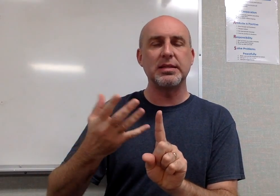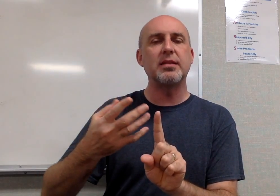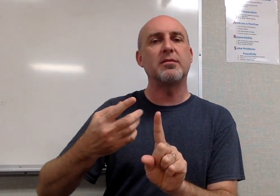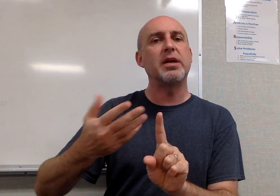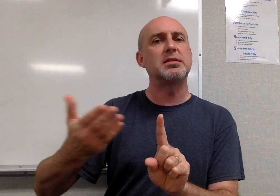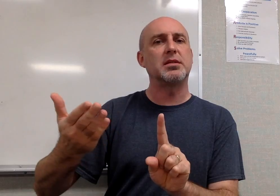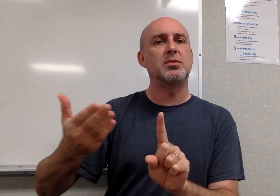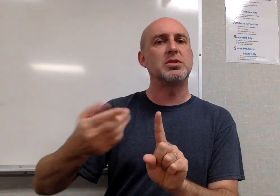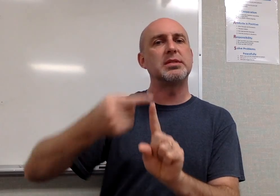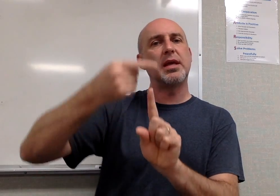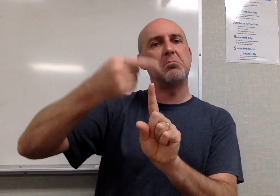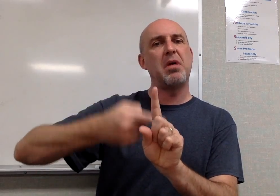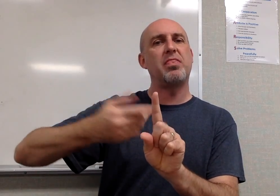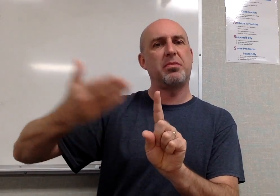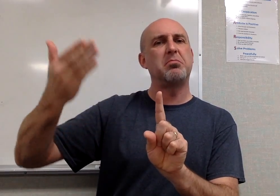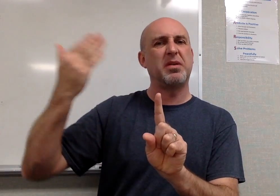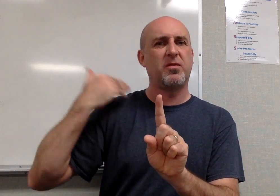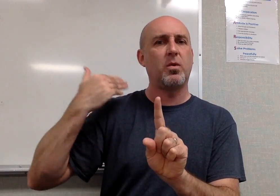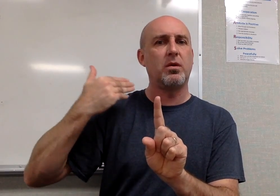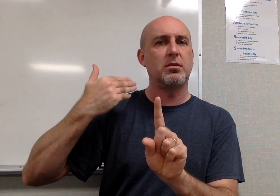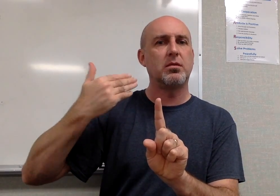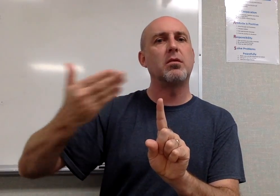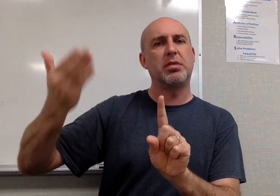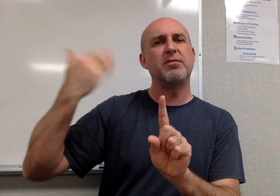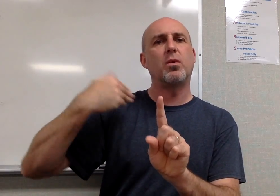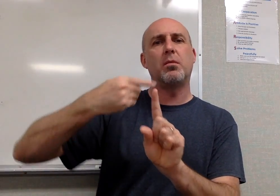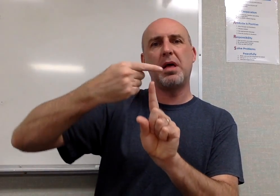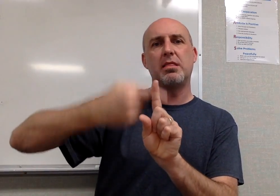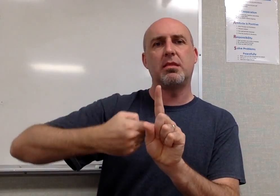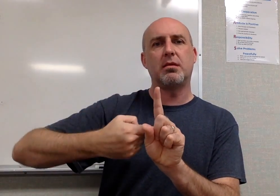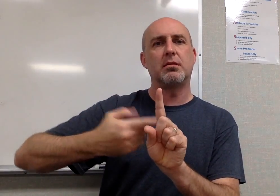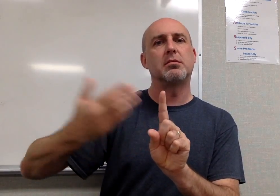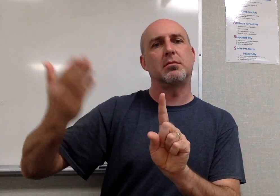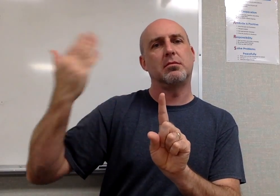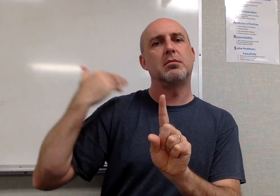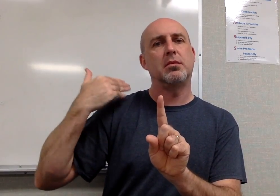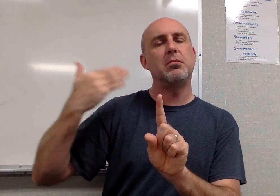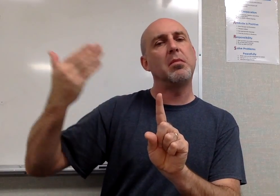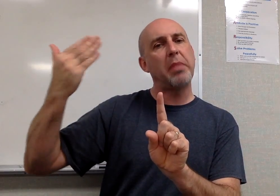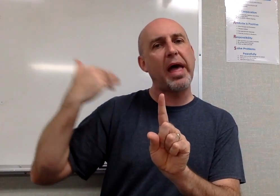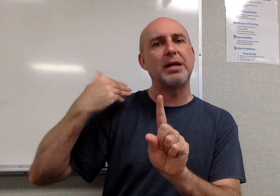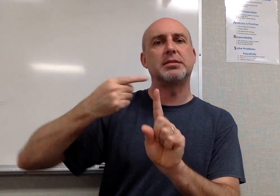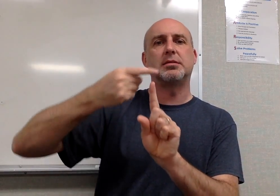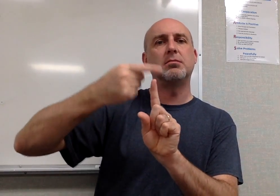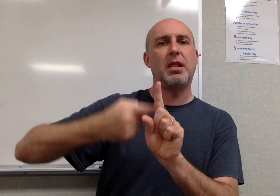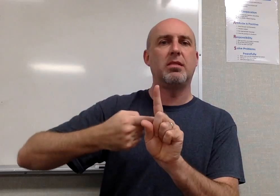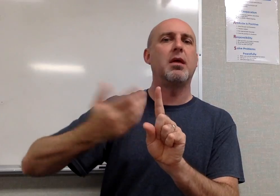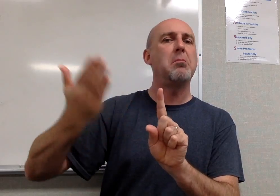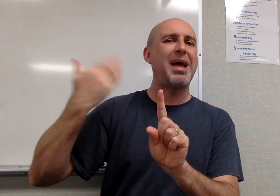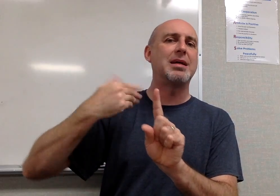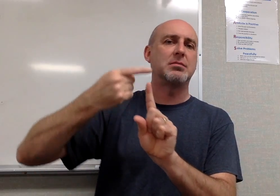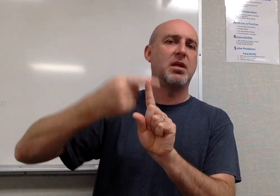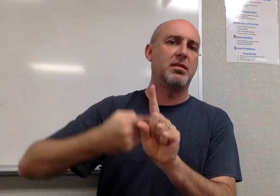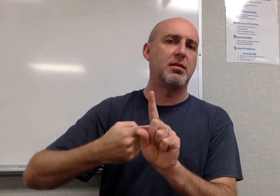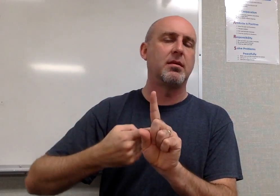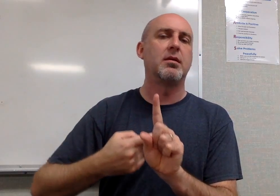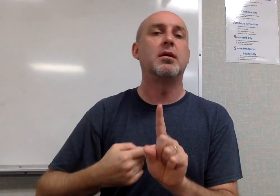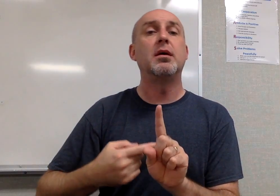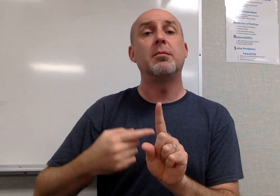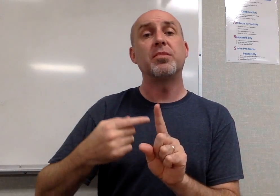nothing fancy. You would just say month before or before month, and past month, past month. You